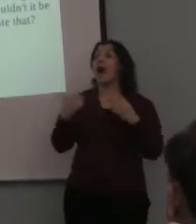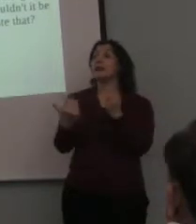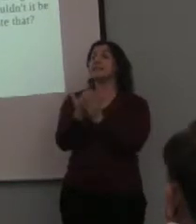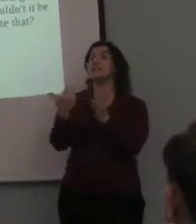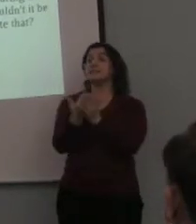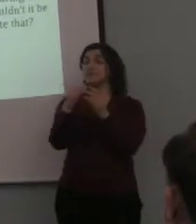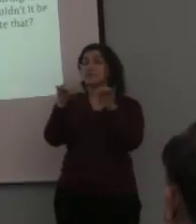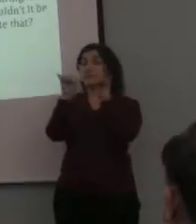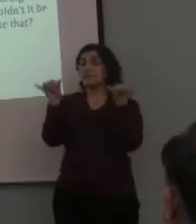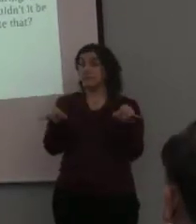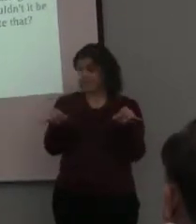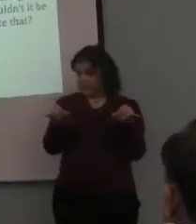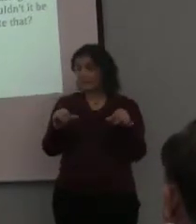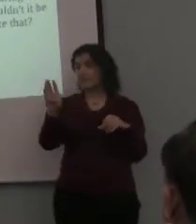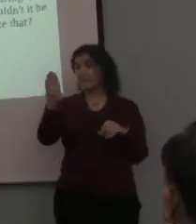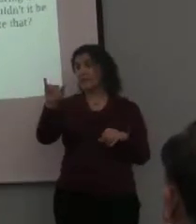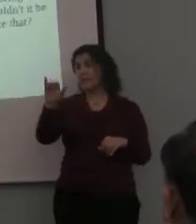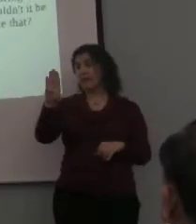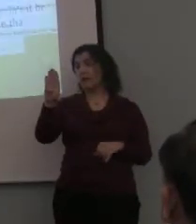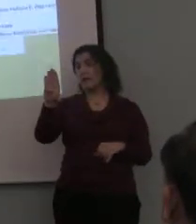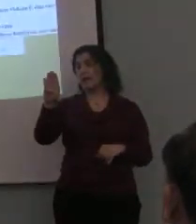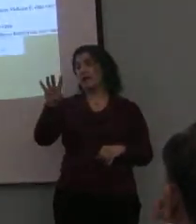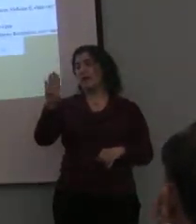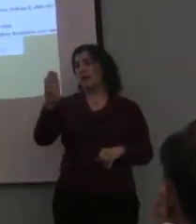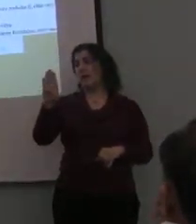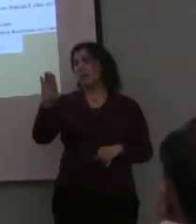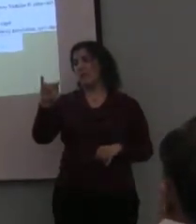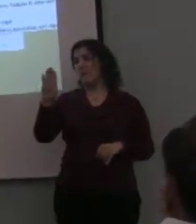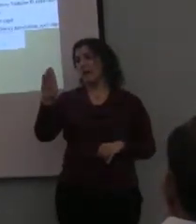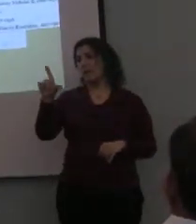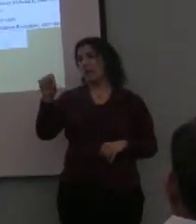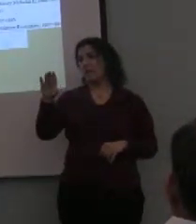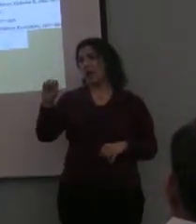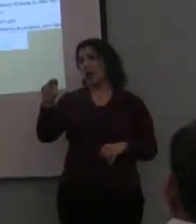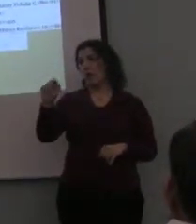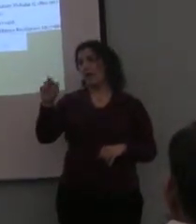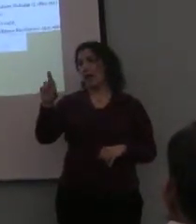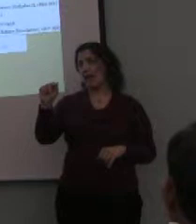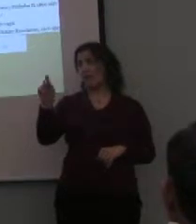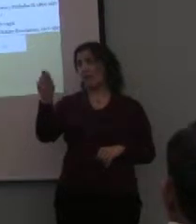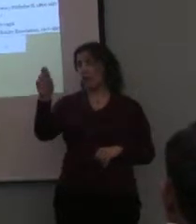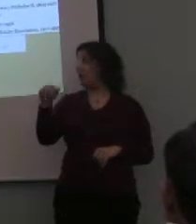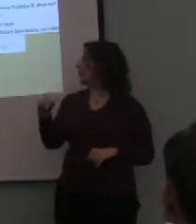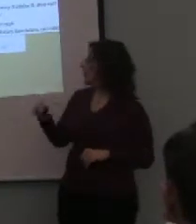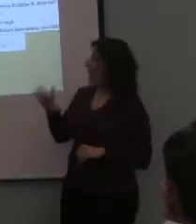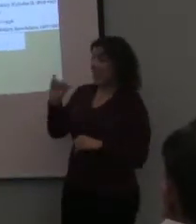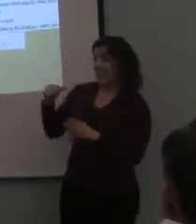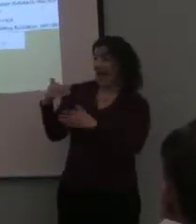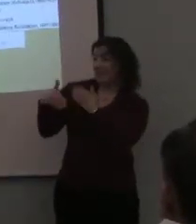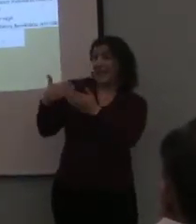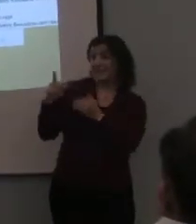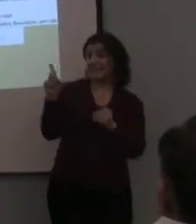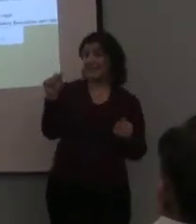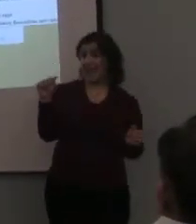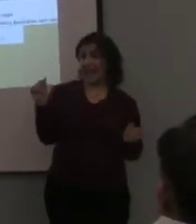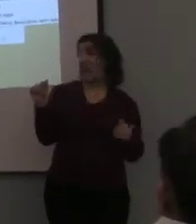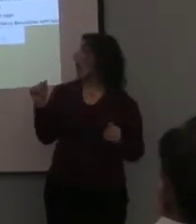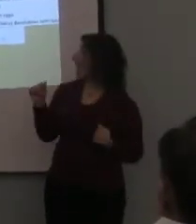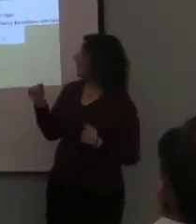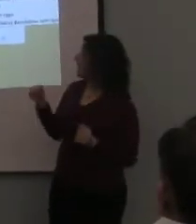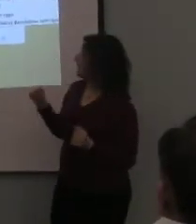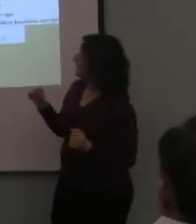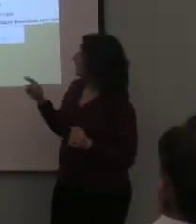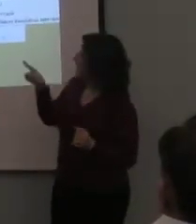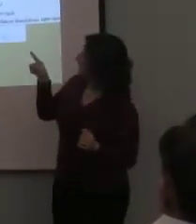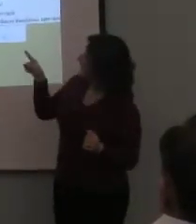called Biblionarrator, which can take this same legacy data, but instead of what